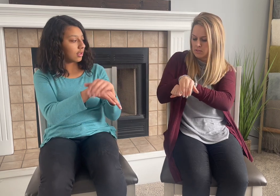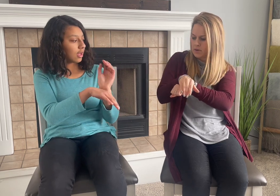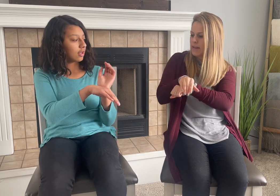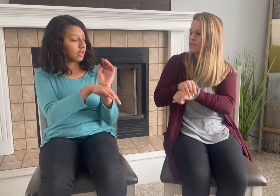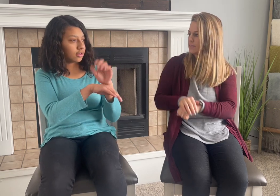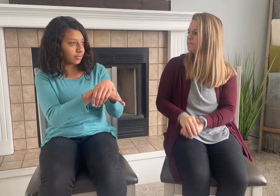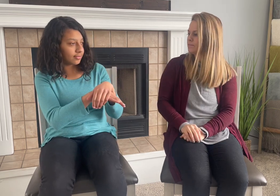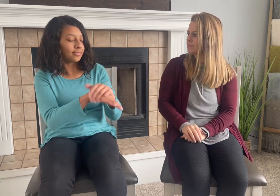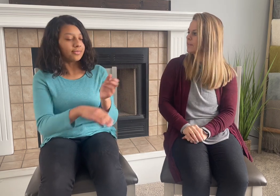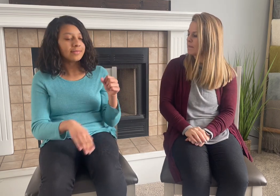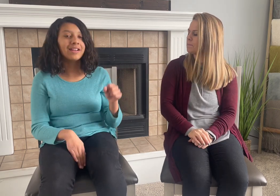So night. Yep.